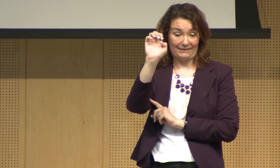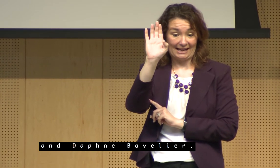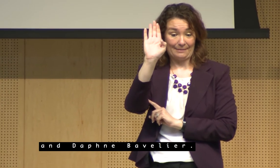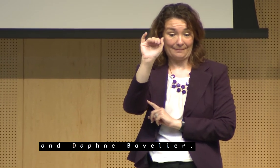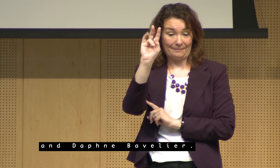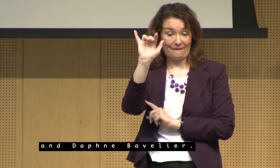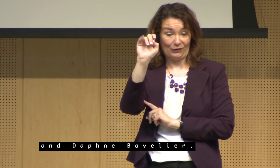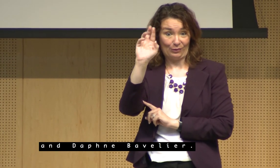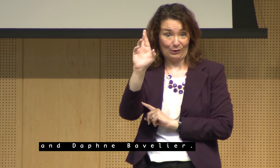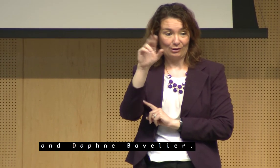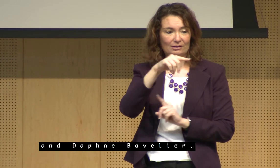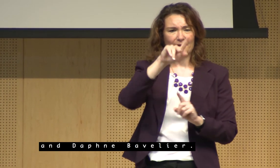and Daphne